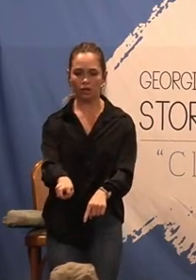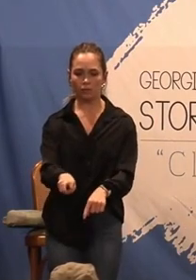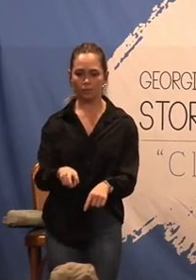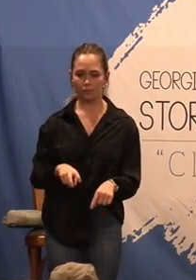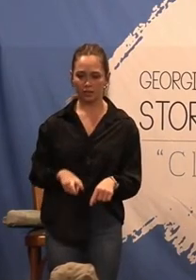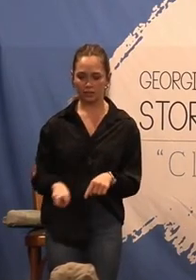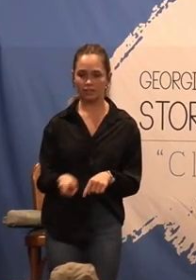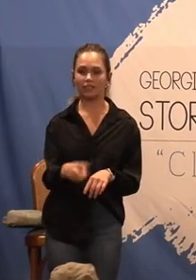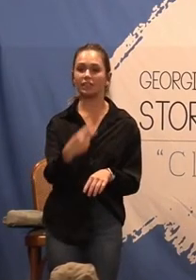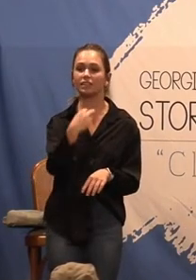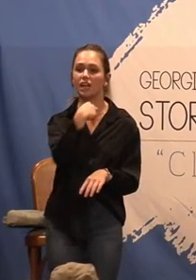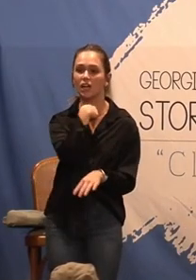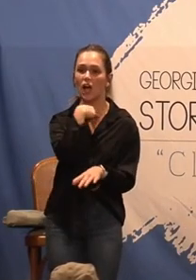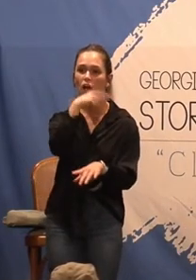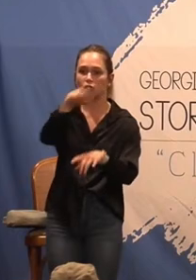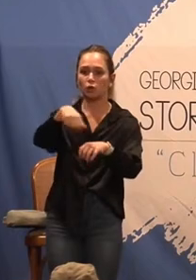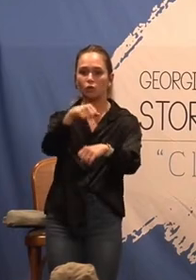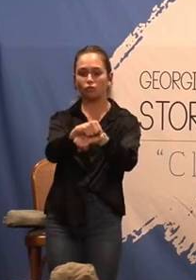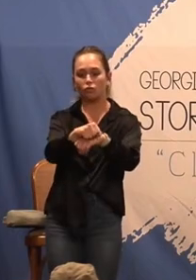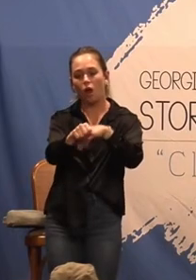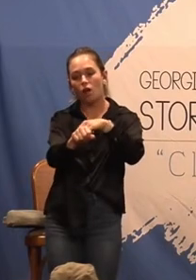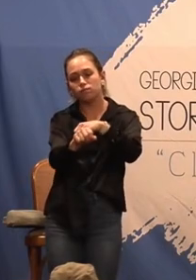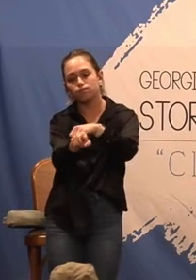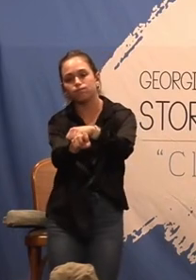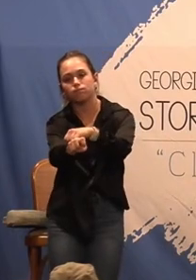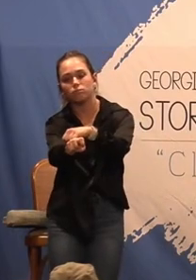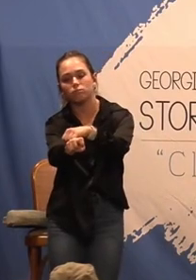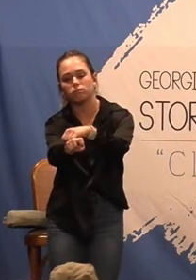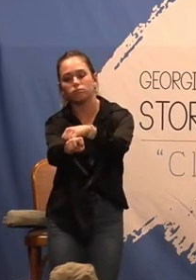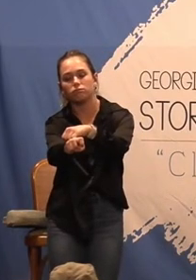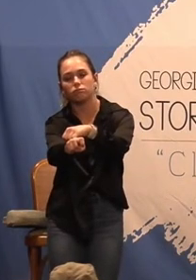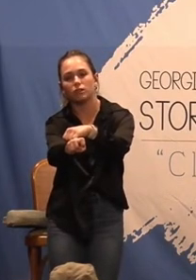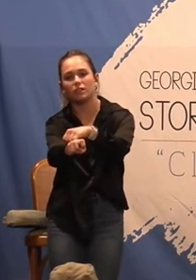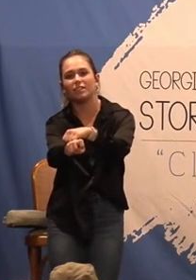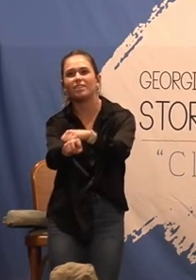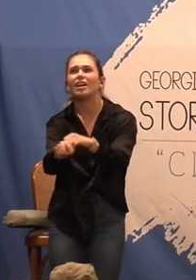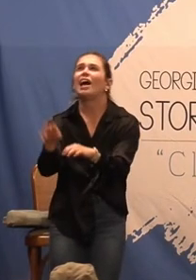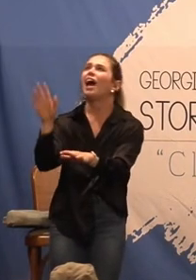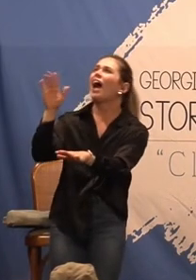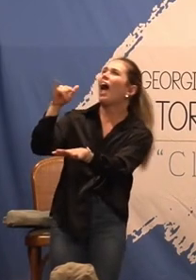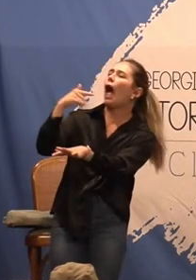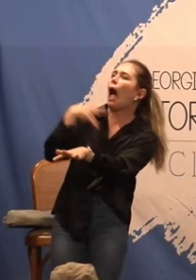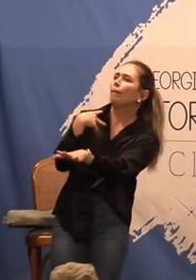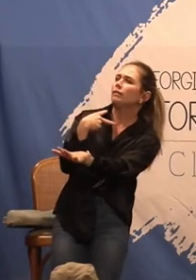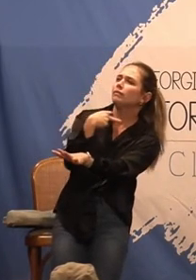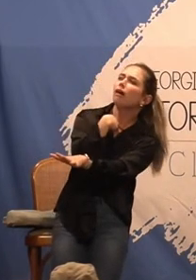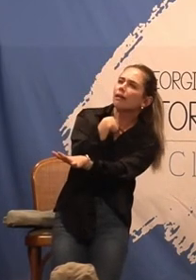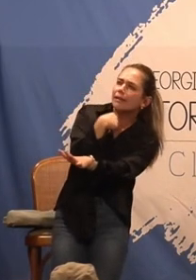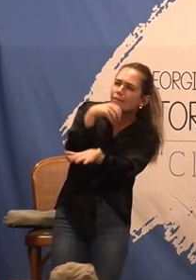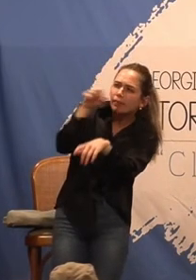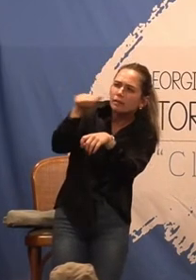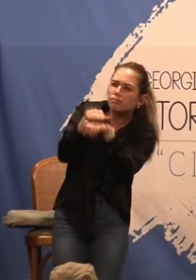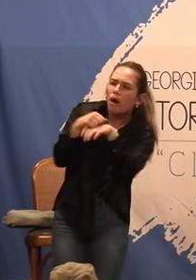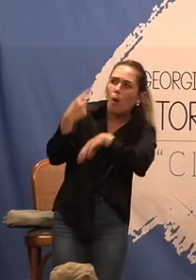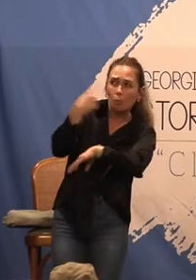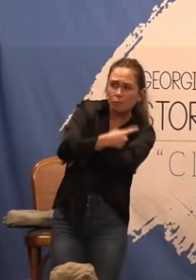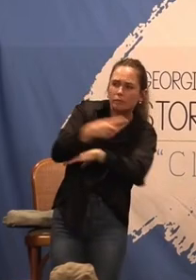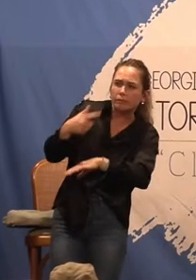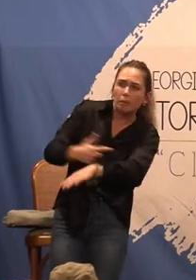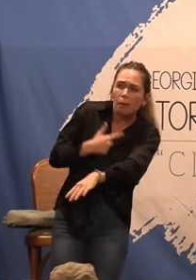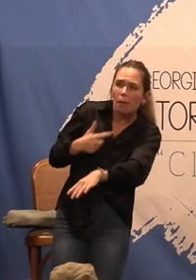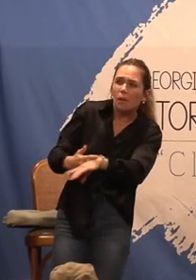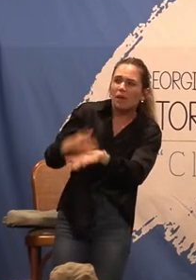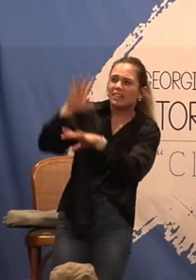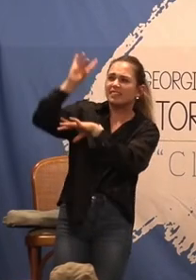snake trapped under a rock with his head sticking out. And the snake said, buddy, I've been trapped under this rock all day long.